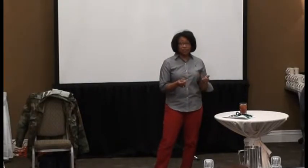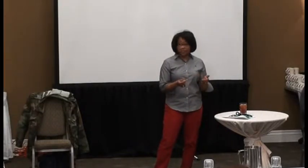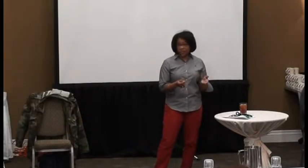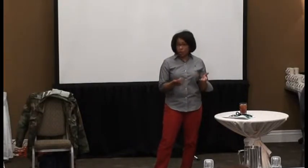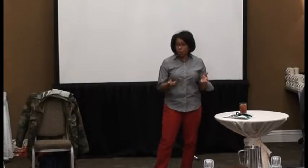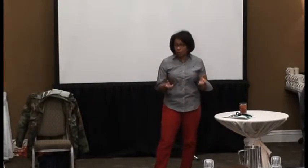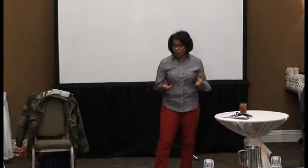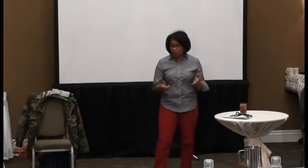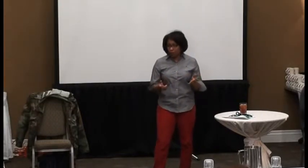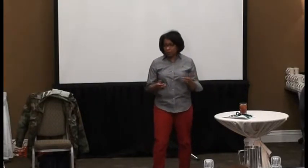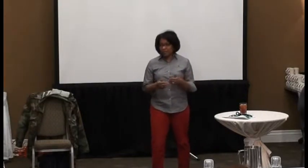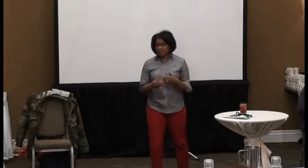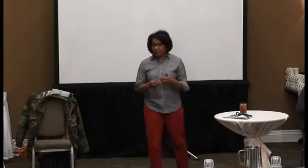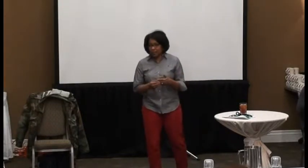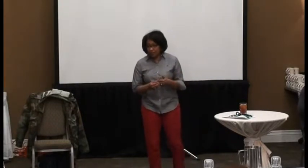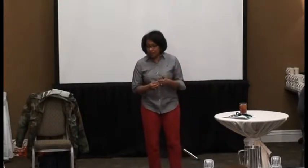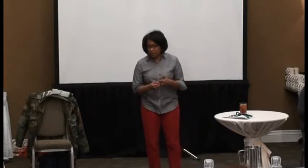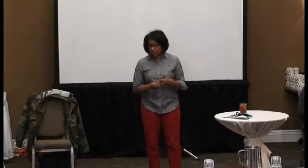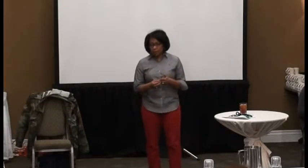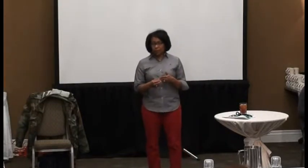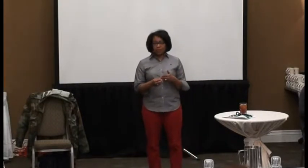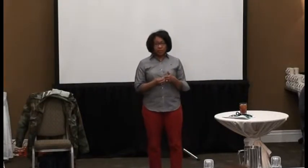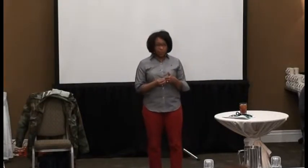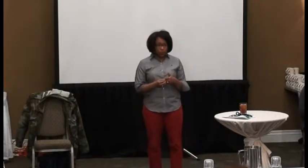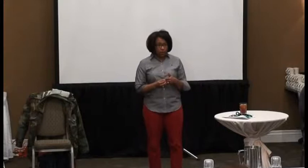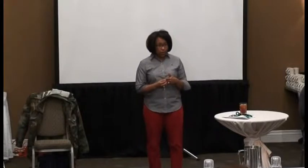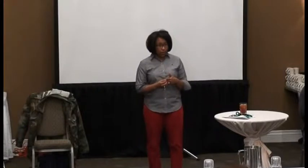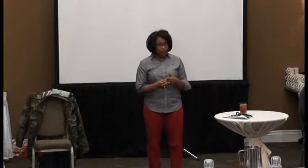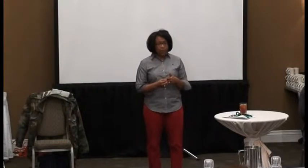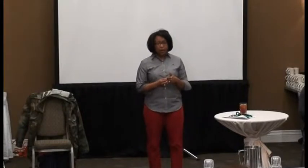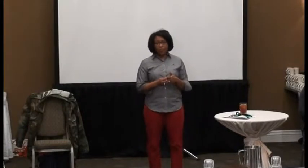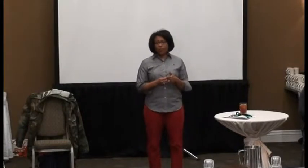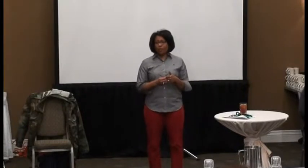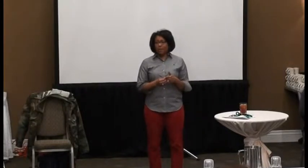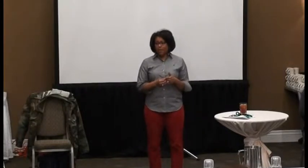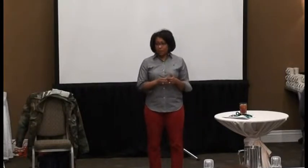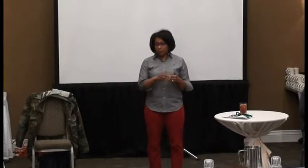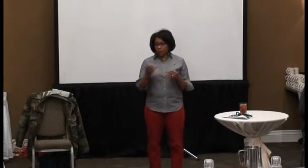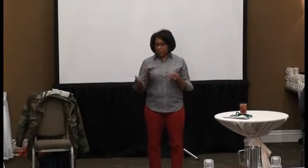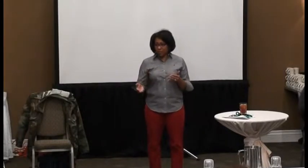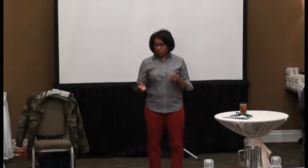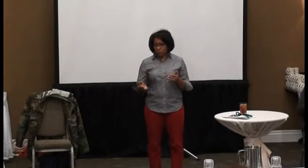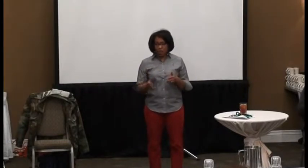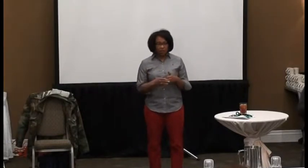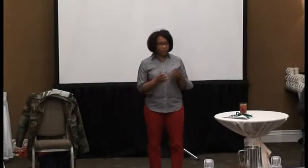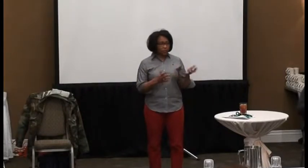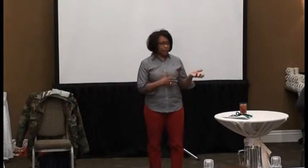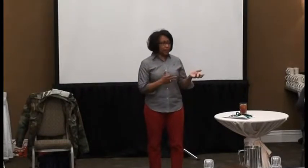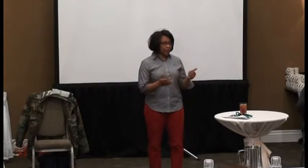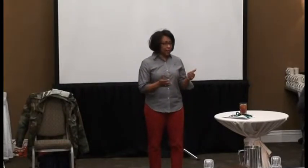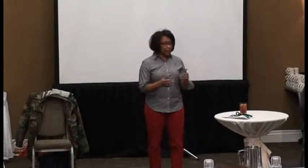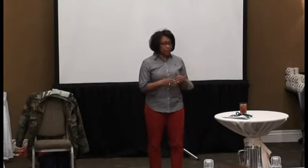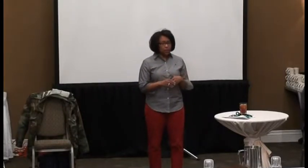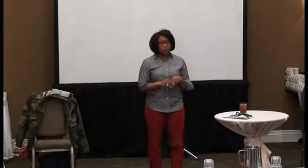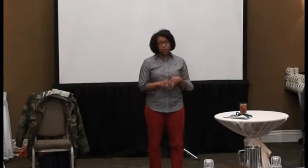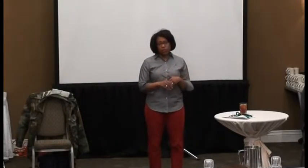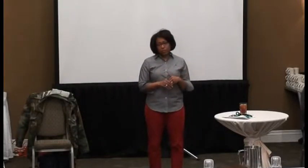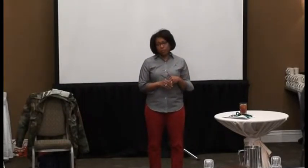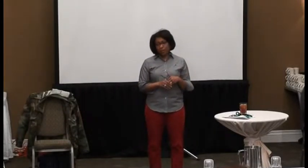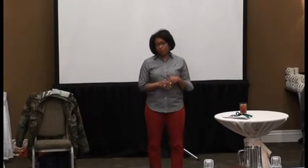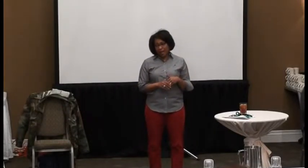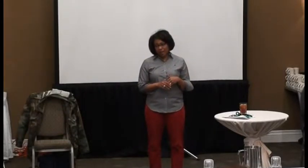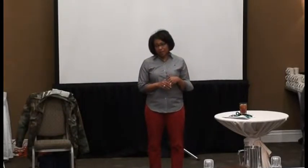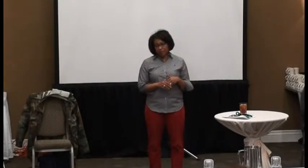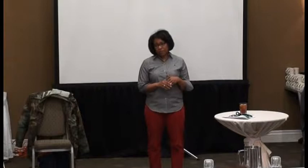they needed to feed and grow because they didn't eat, they didn't sleep well. When they would eat, when the medicine wore off, late at night, so